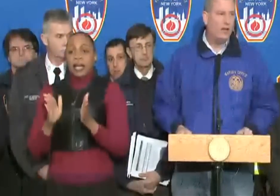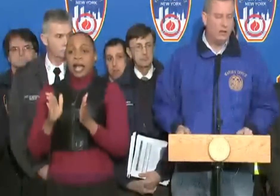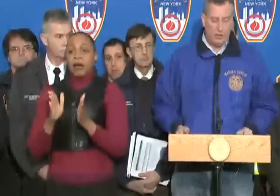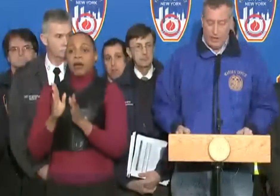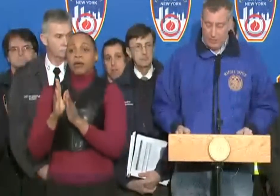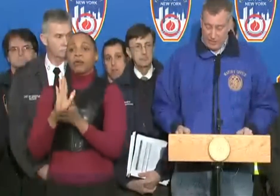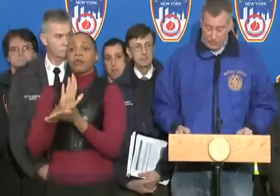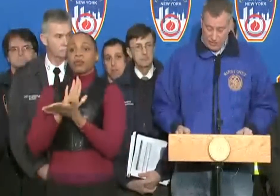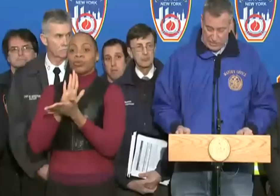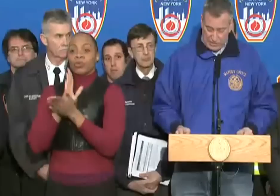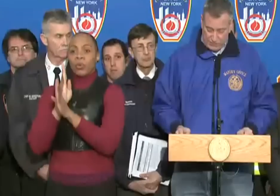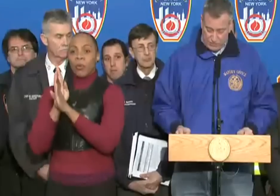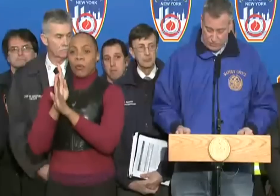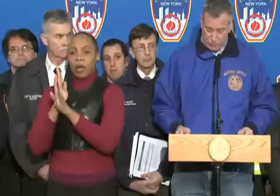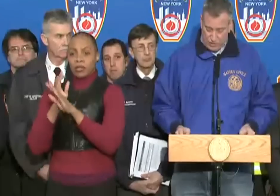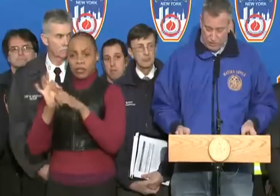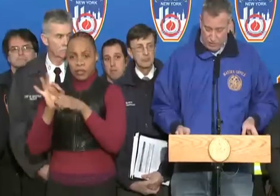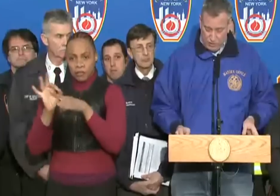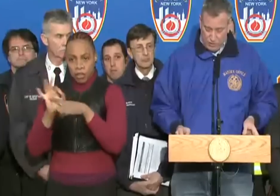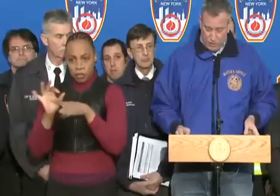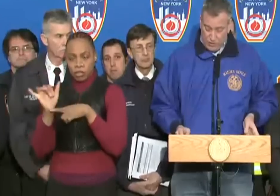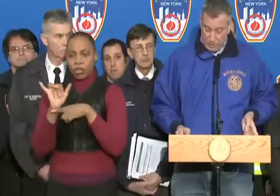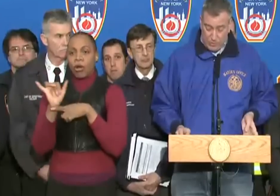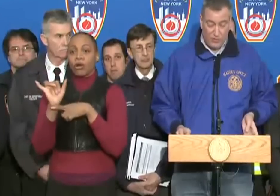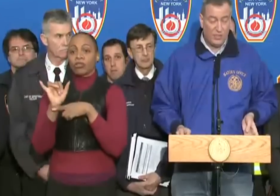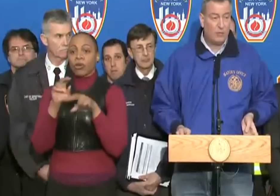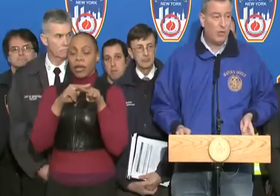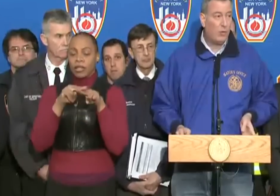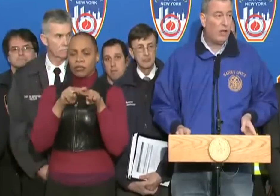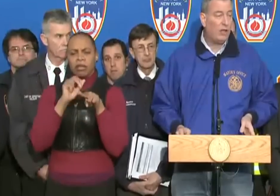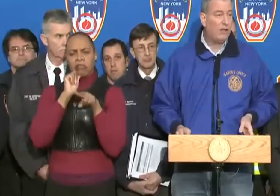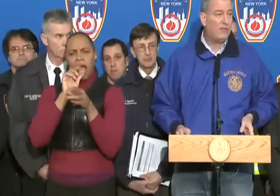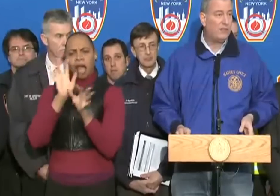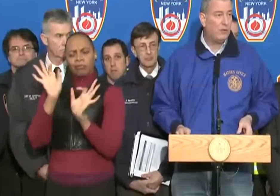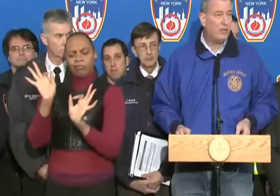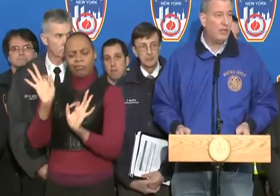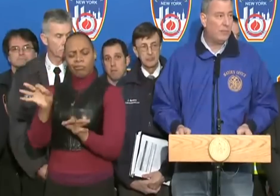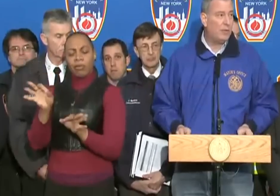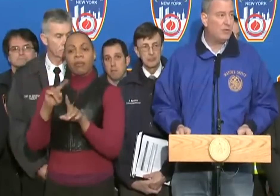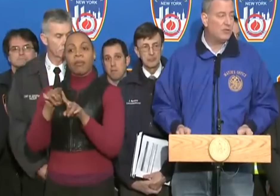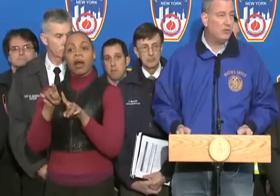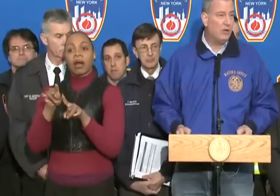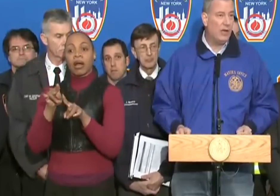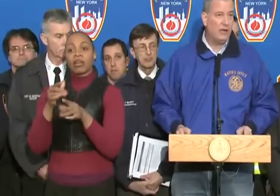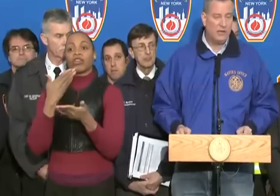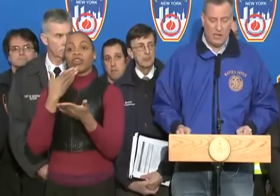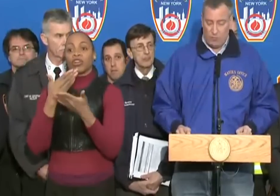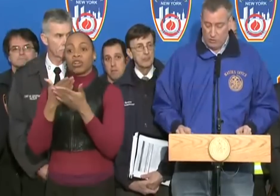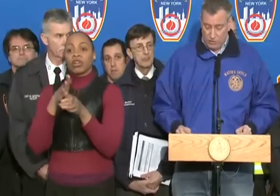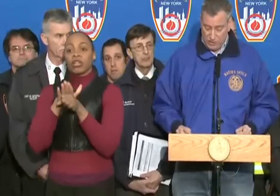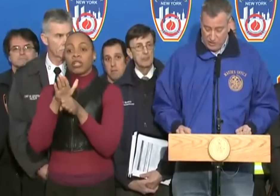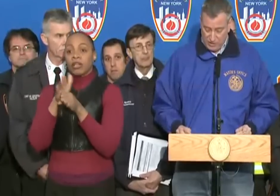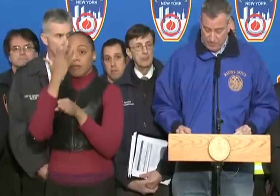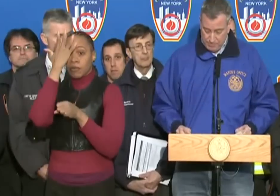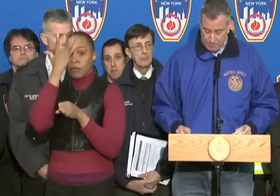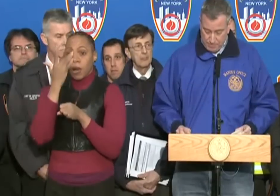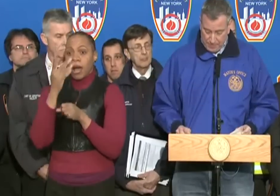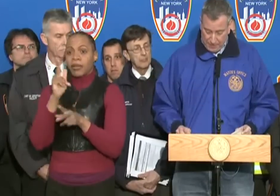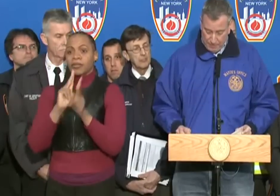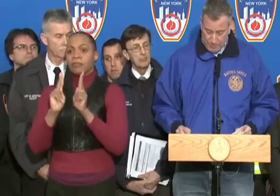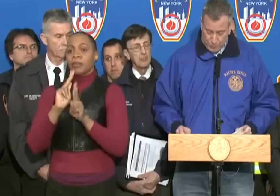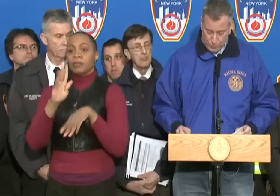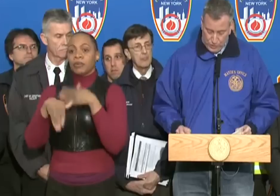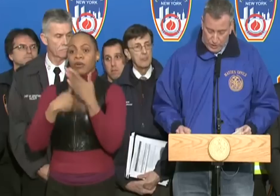function well and mass transit to function well. Not perfectly, but well enough so that we could get people to school on time or close to on time.